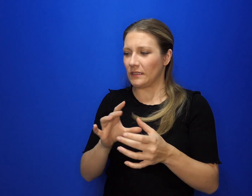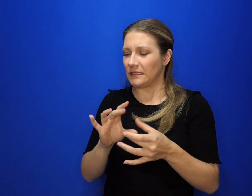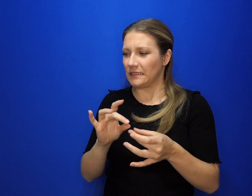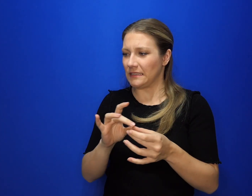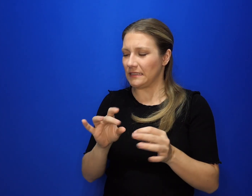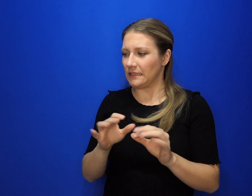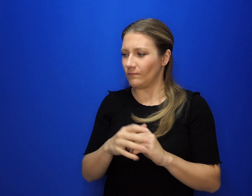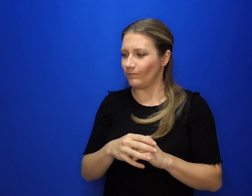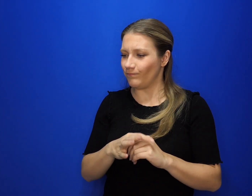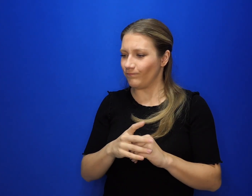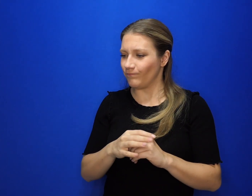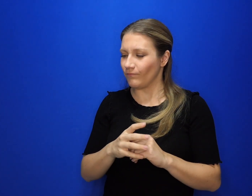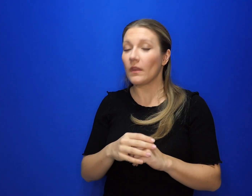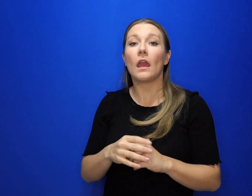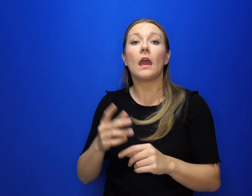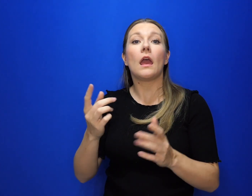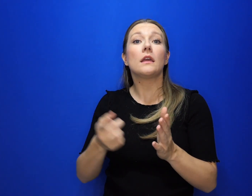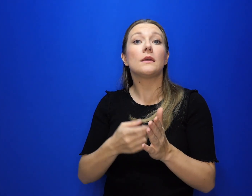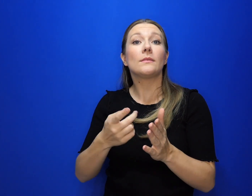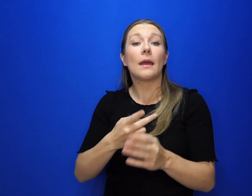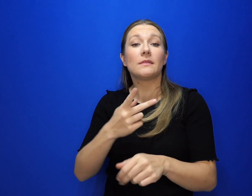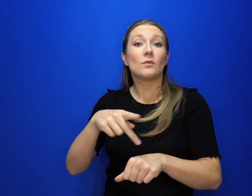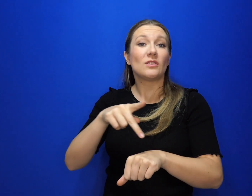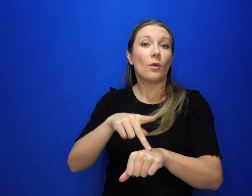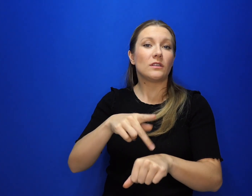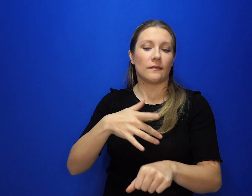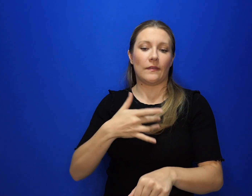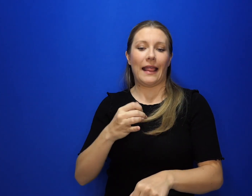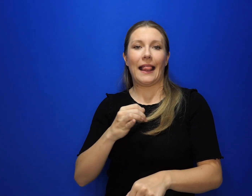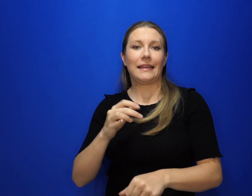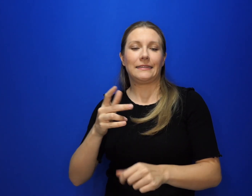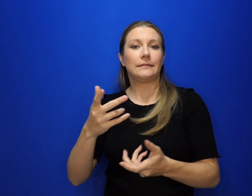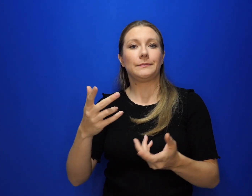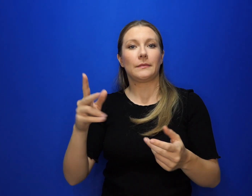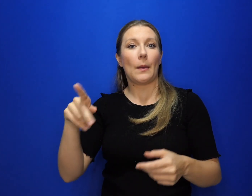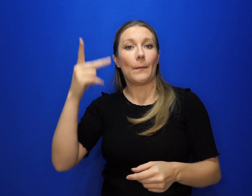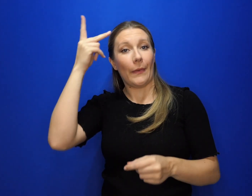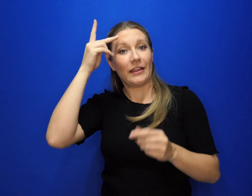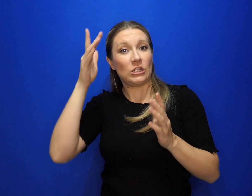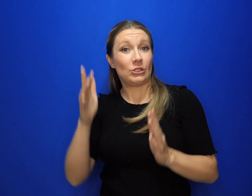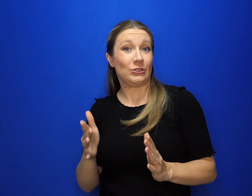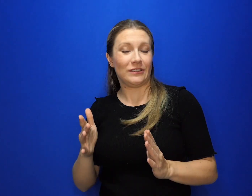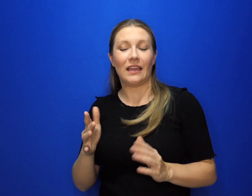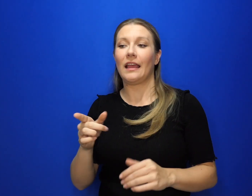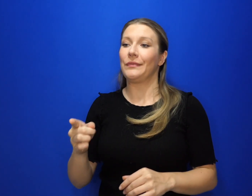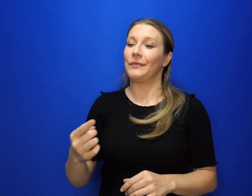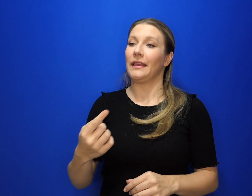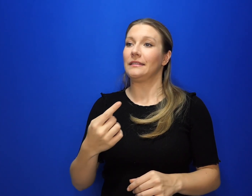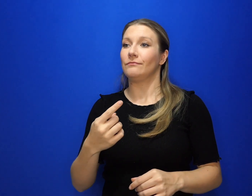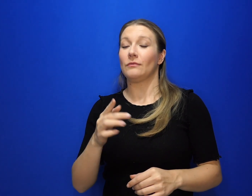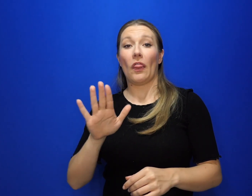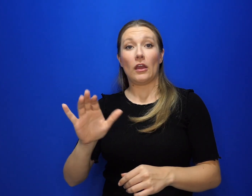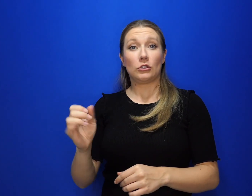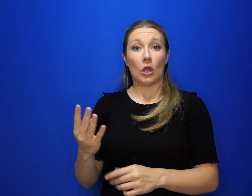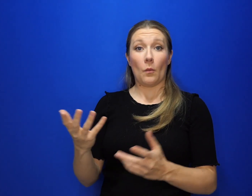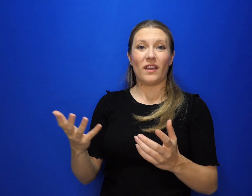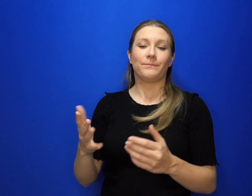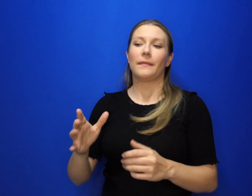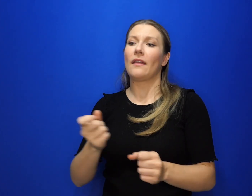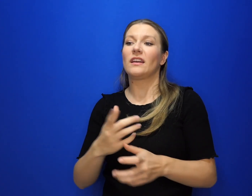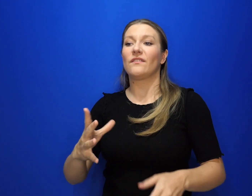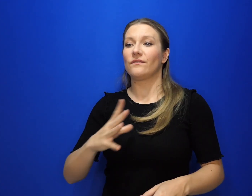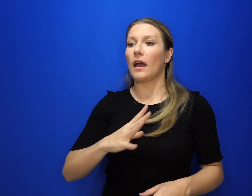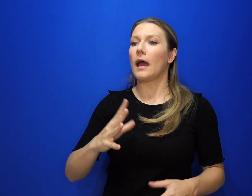this? Sometimes principals are politicians and it's their job to go, everything's fine. You're going to